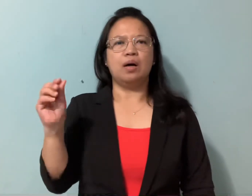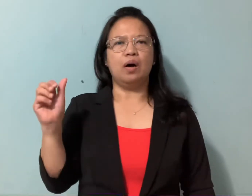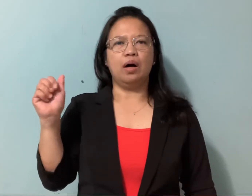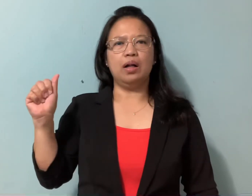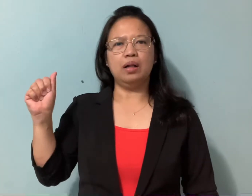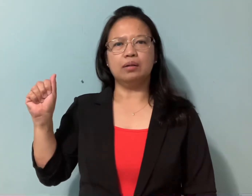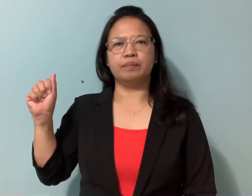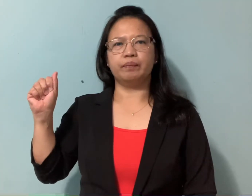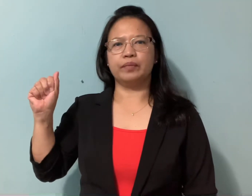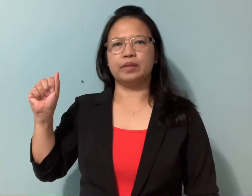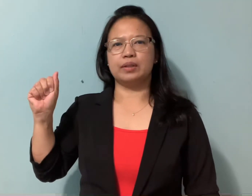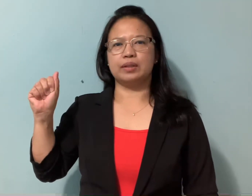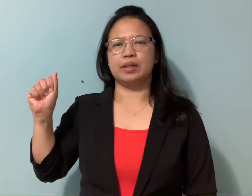All.